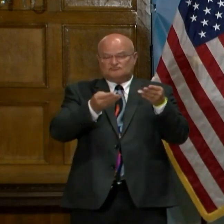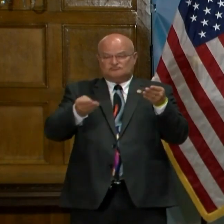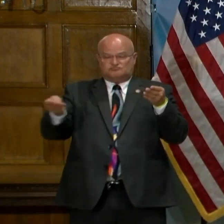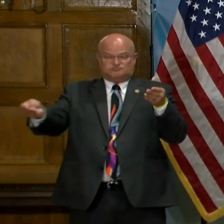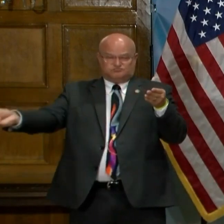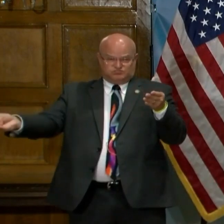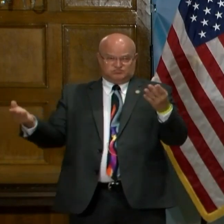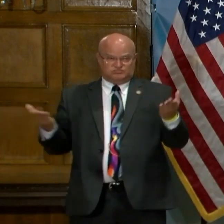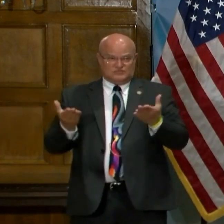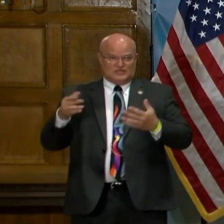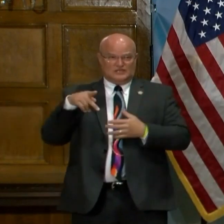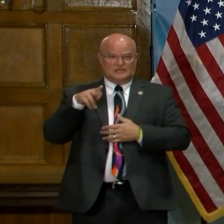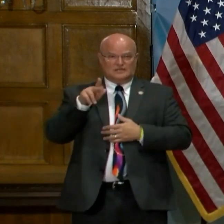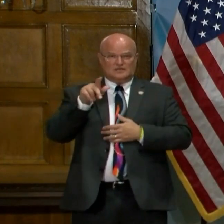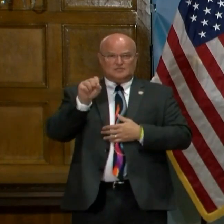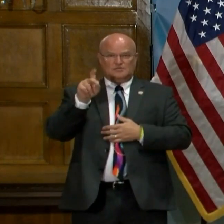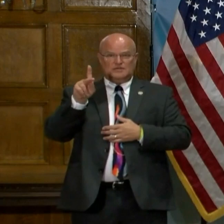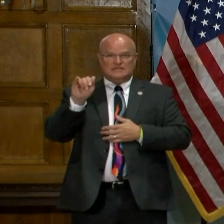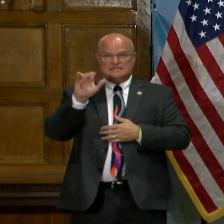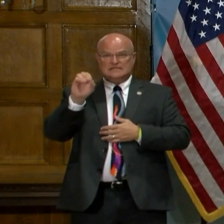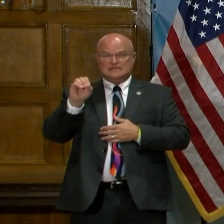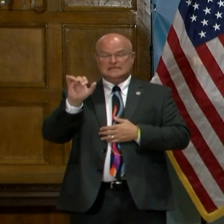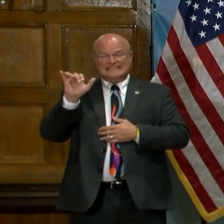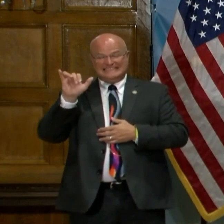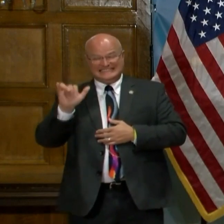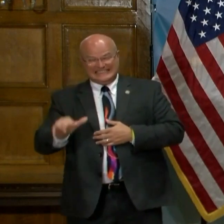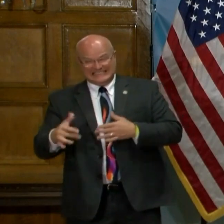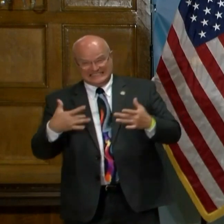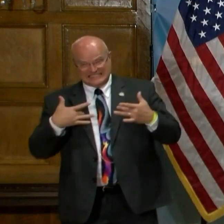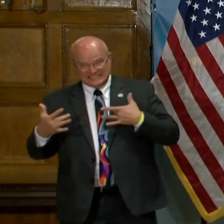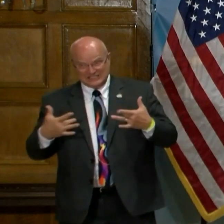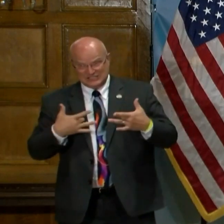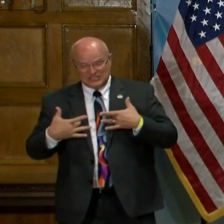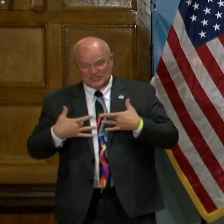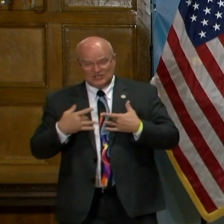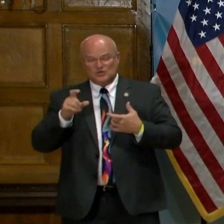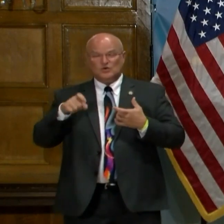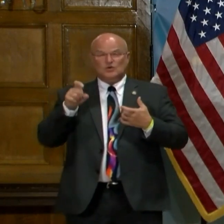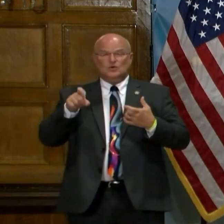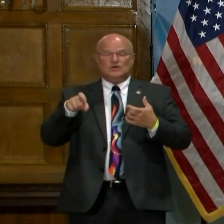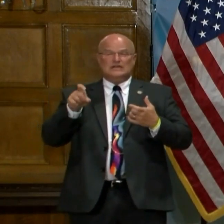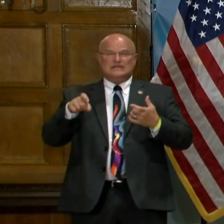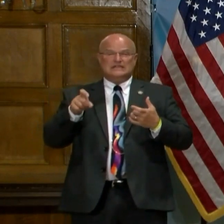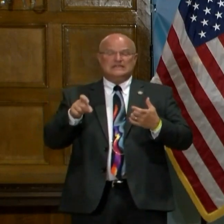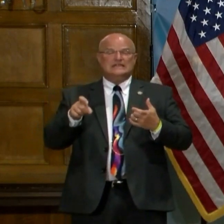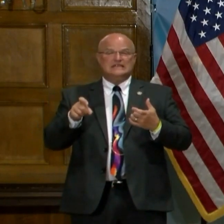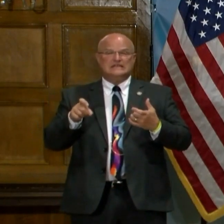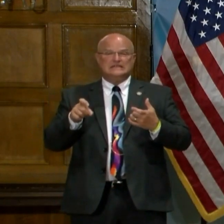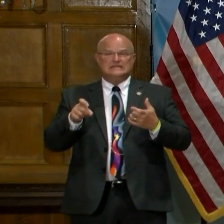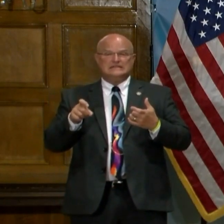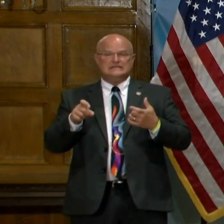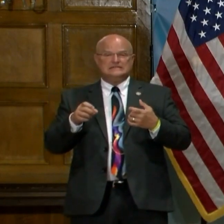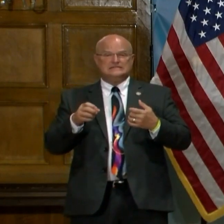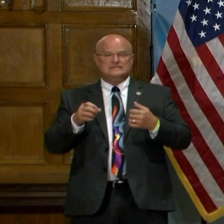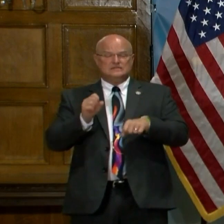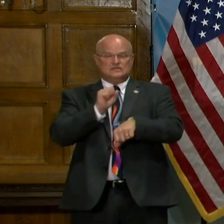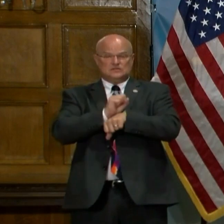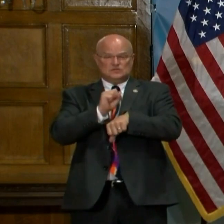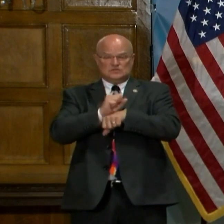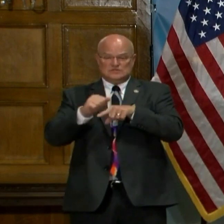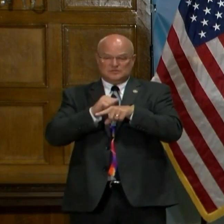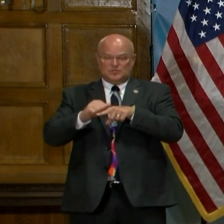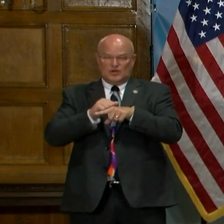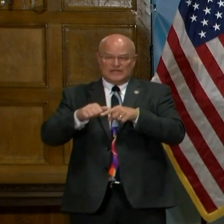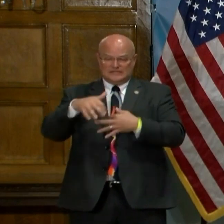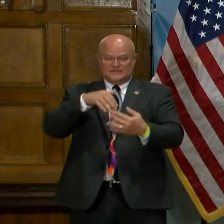transmission here in Pulaski County, and that's a concern. That's something that we all need to take efforts to